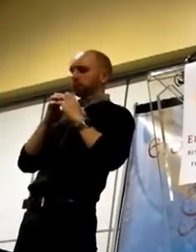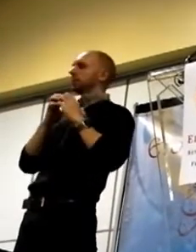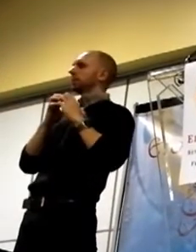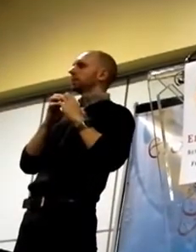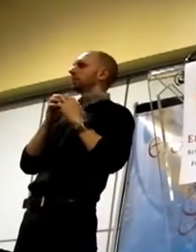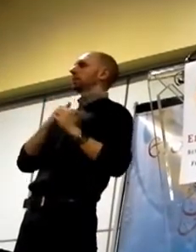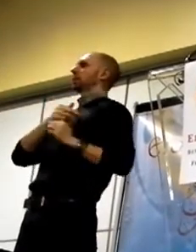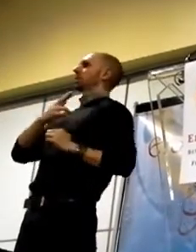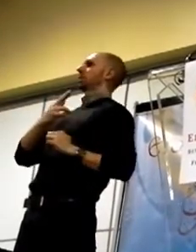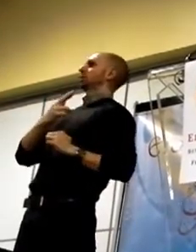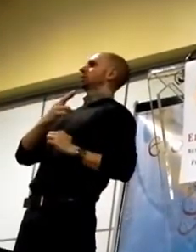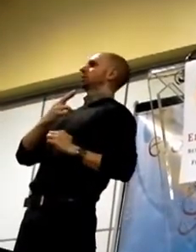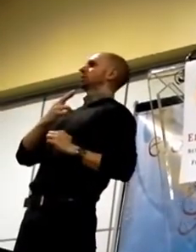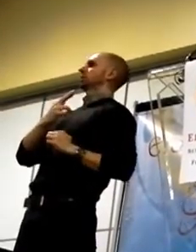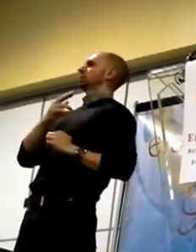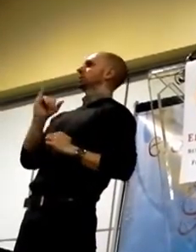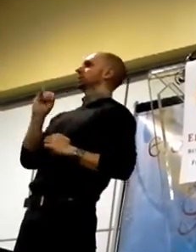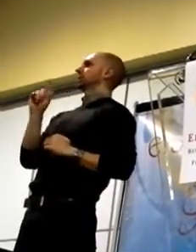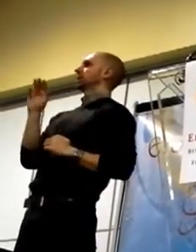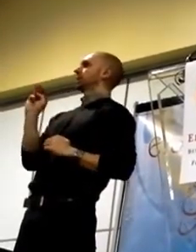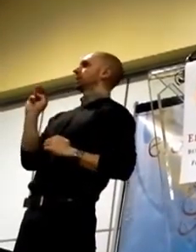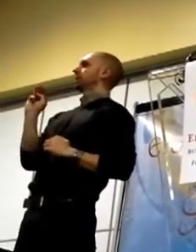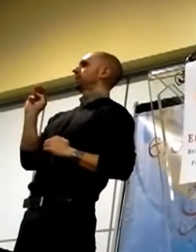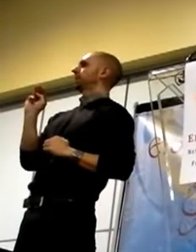Prophet sallallahu alayhi wa sallam